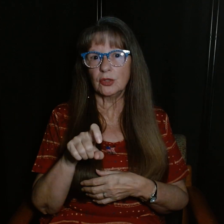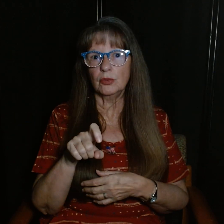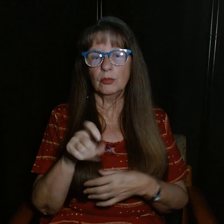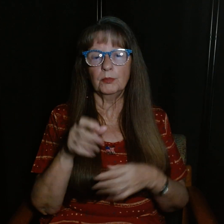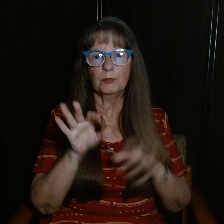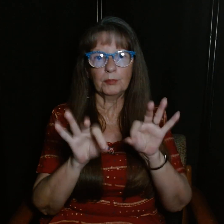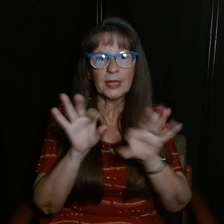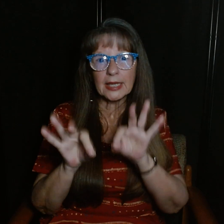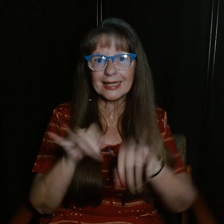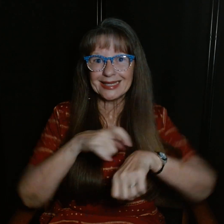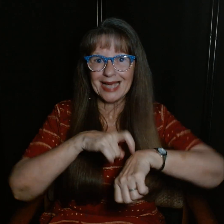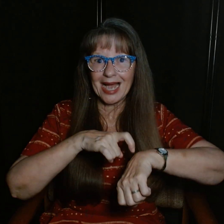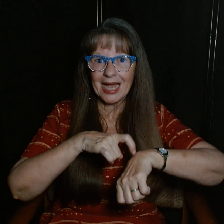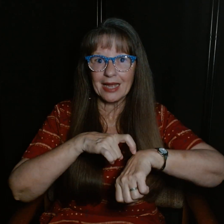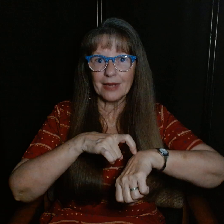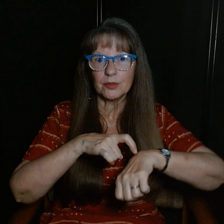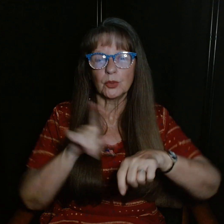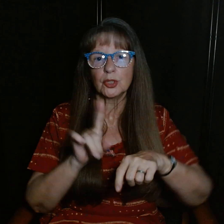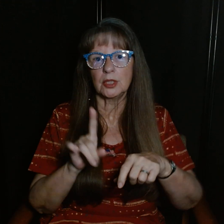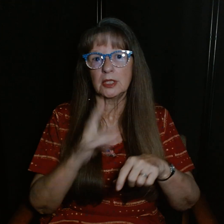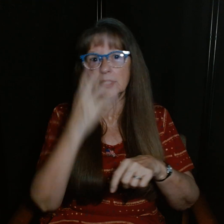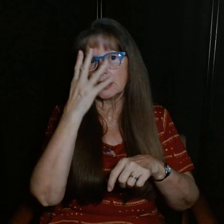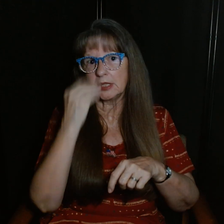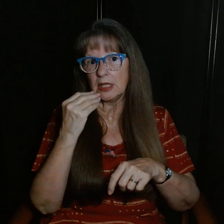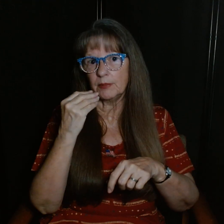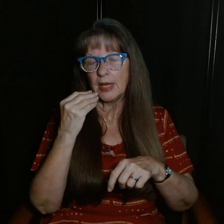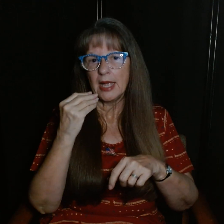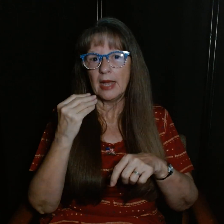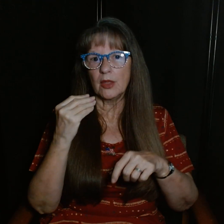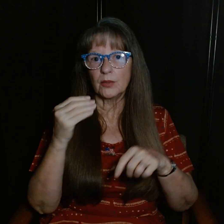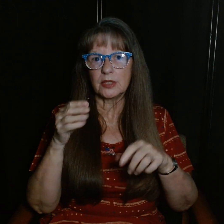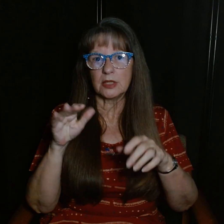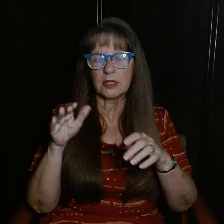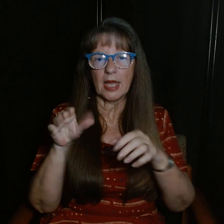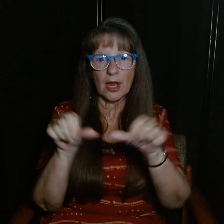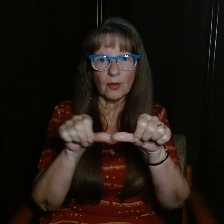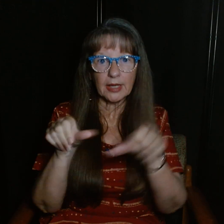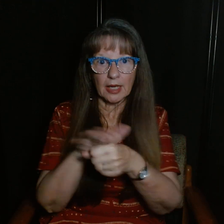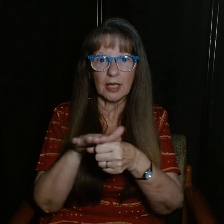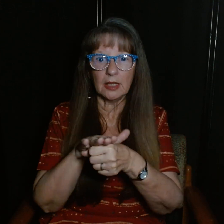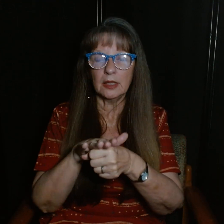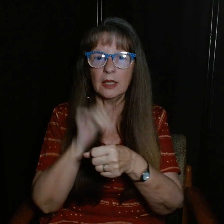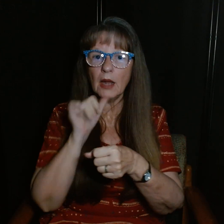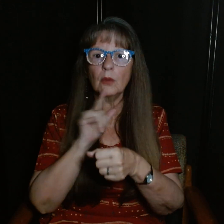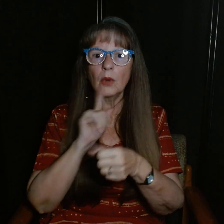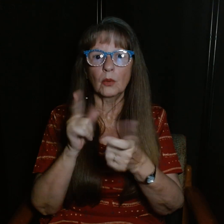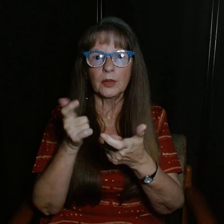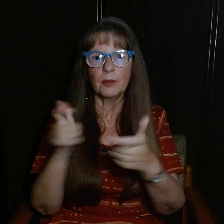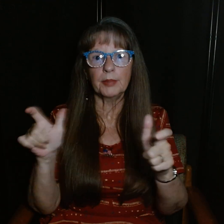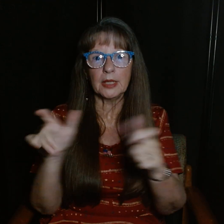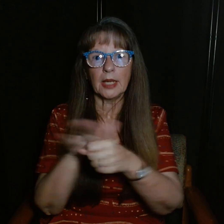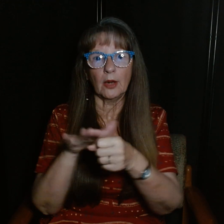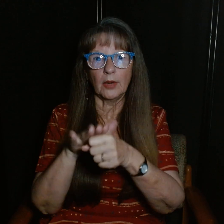to pick times where she could sleep. And there was this area, not a real big area,